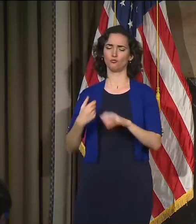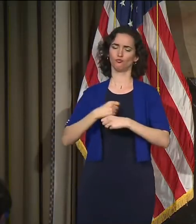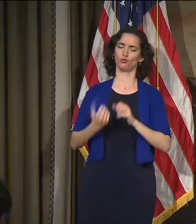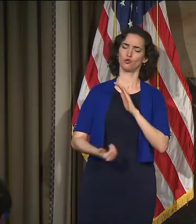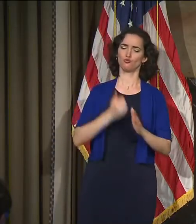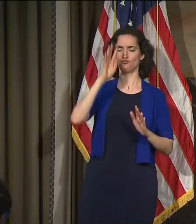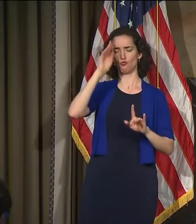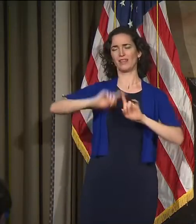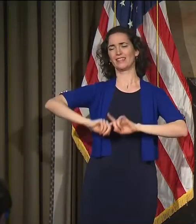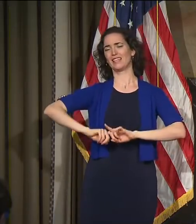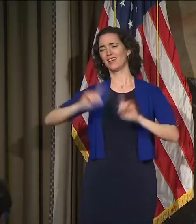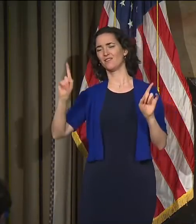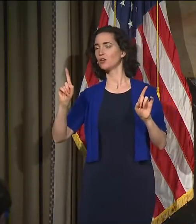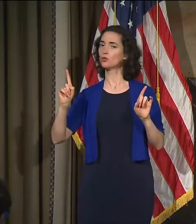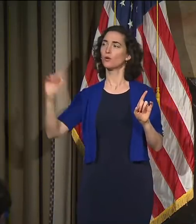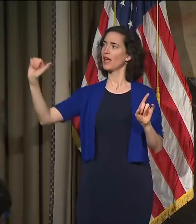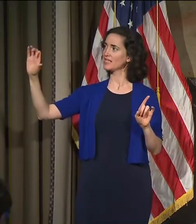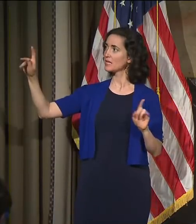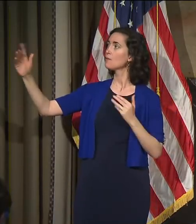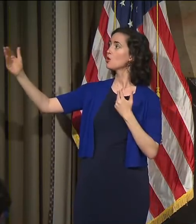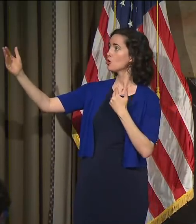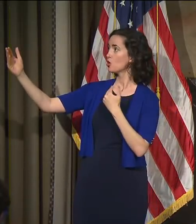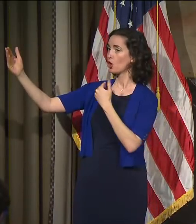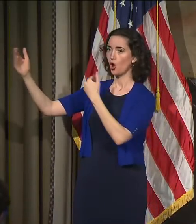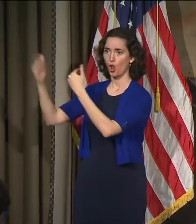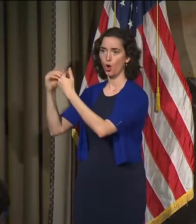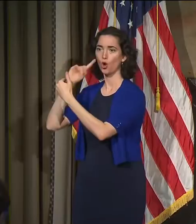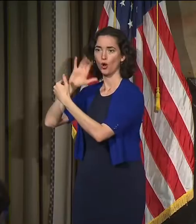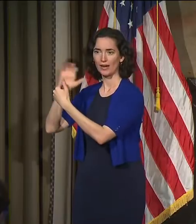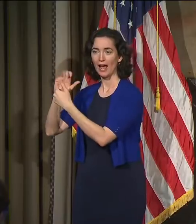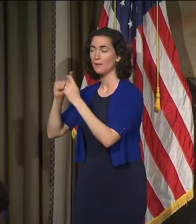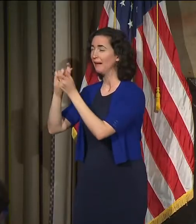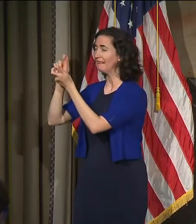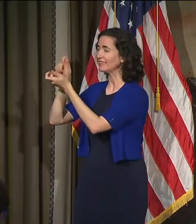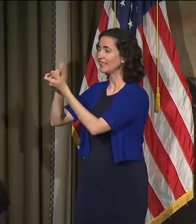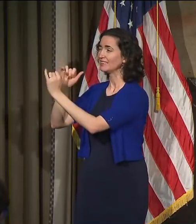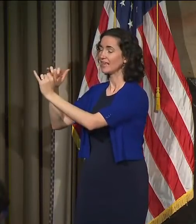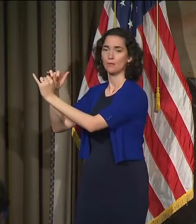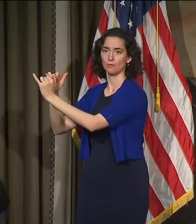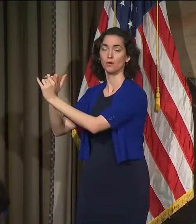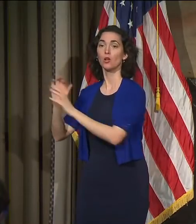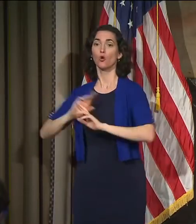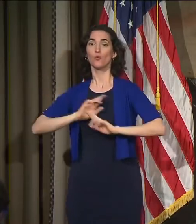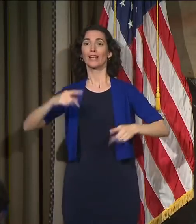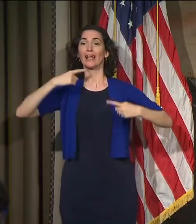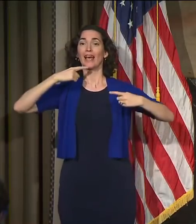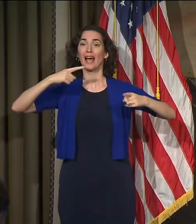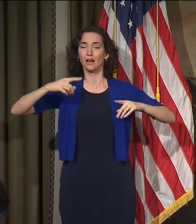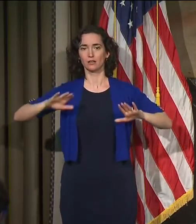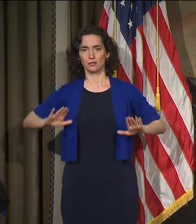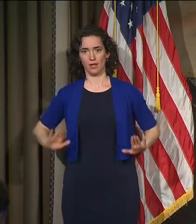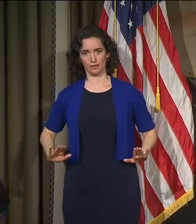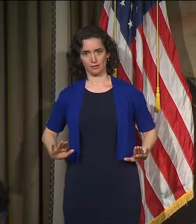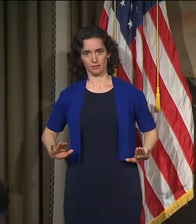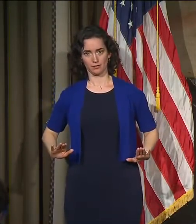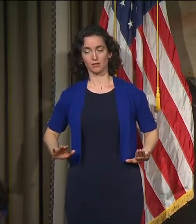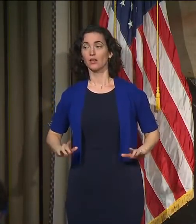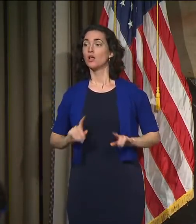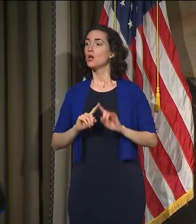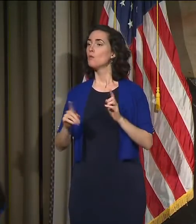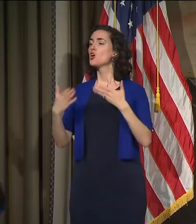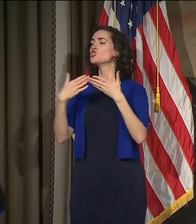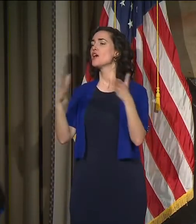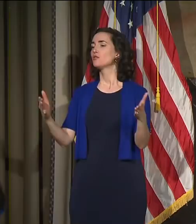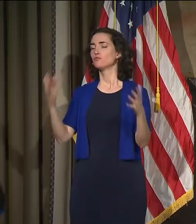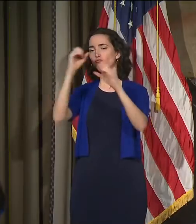is recommending, but we're just not there yet in terms of having an announcement for all of you. But if you want a general